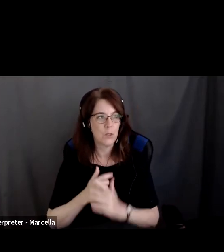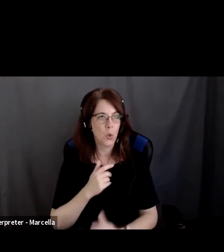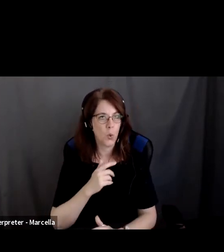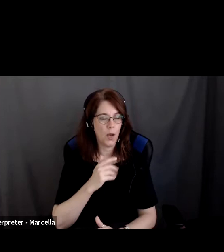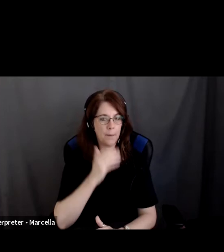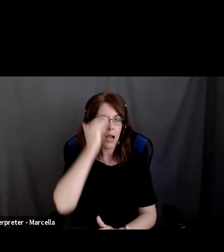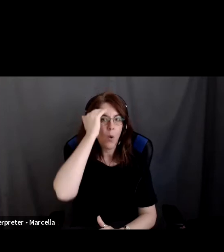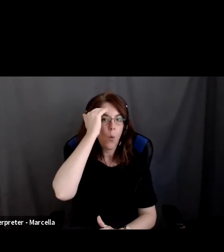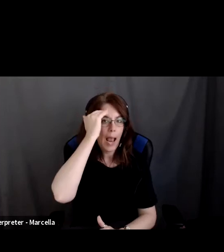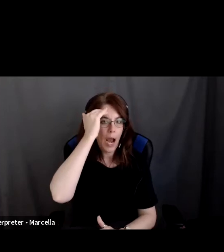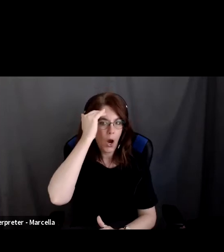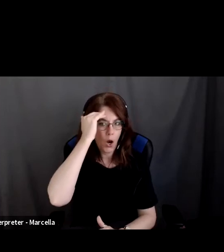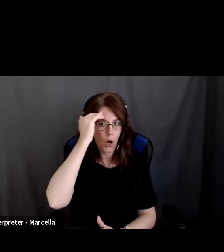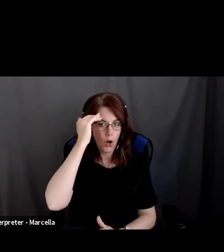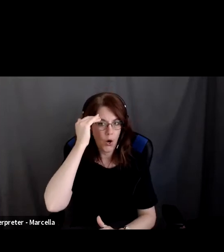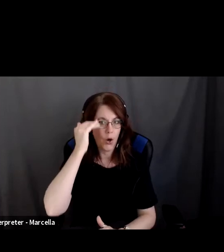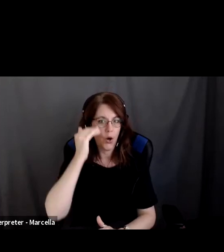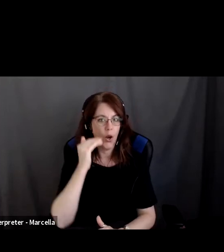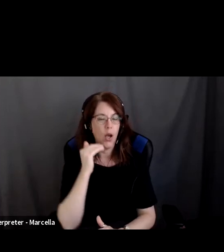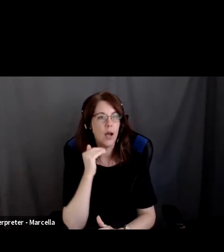knowledge and being